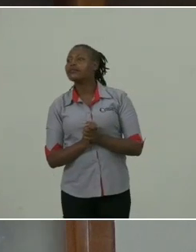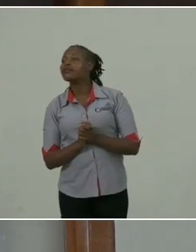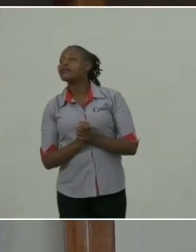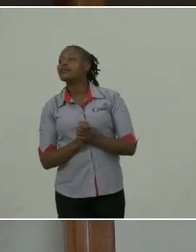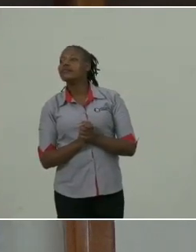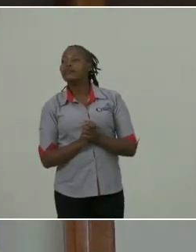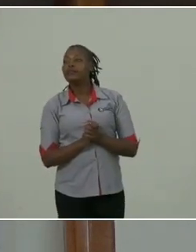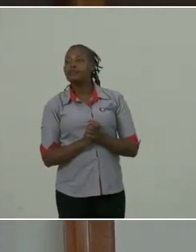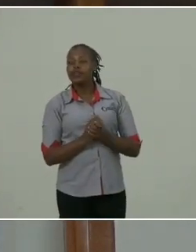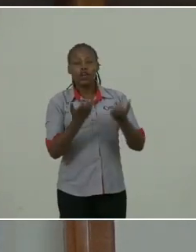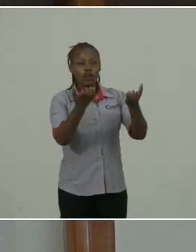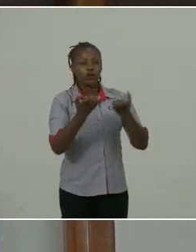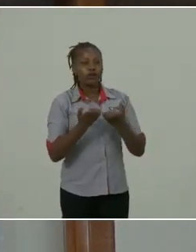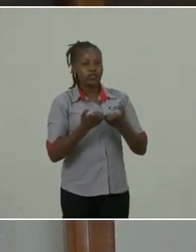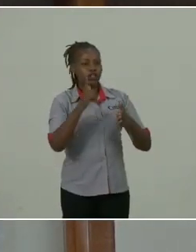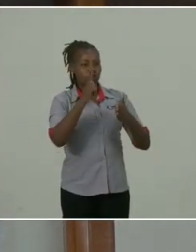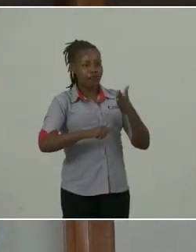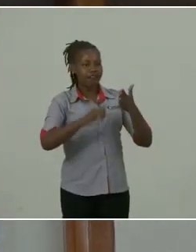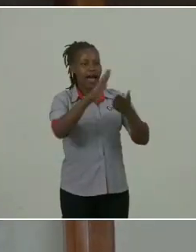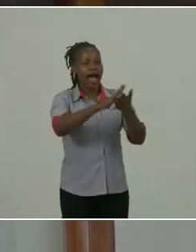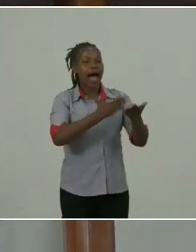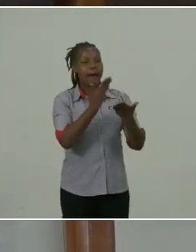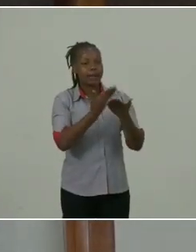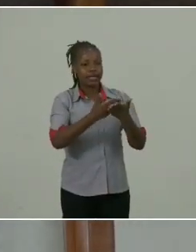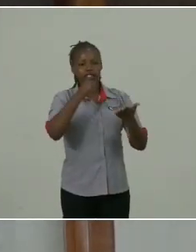You need to have an application letter